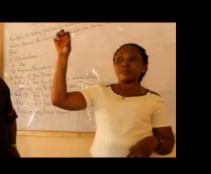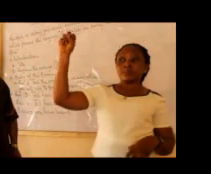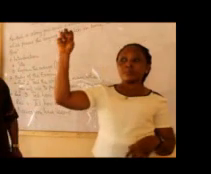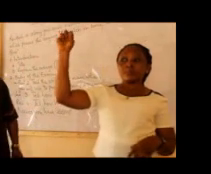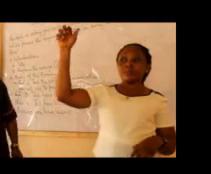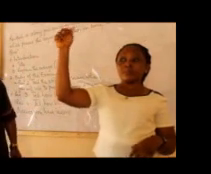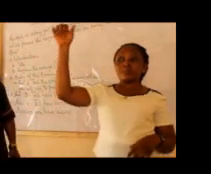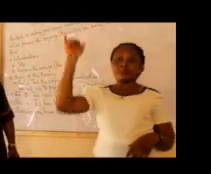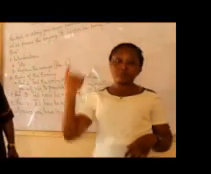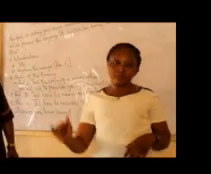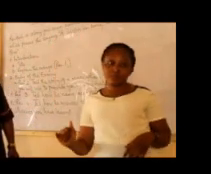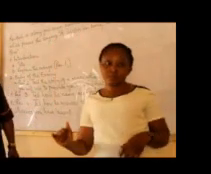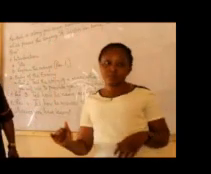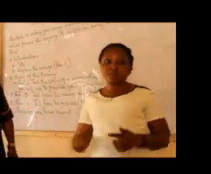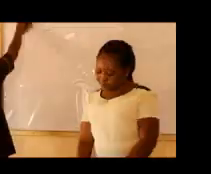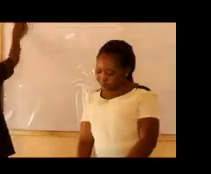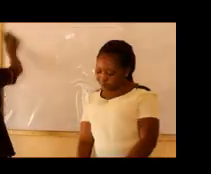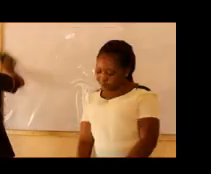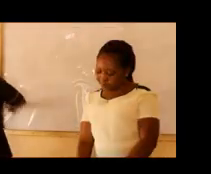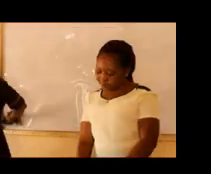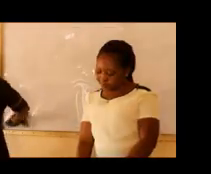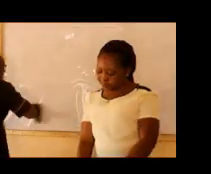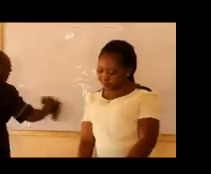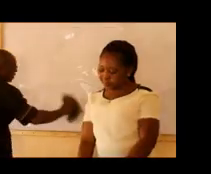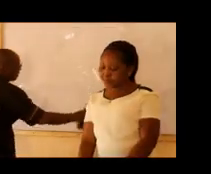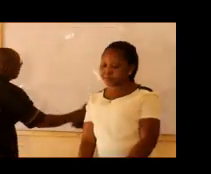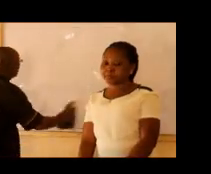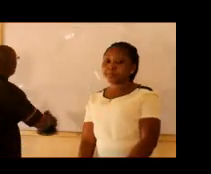we discuss it in full.